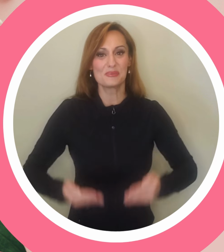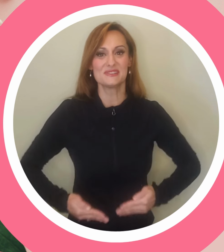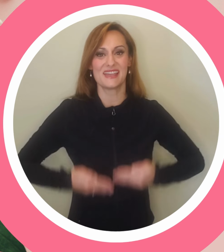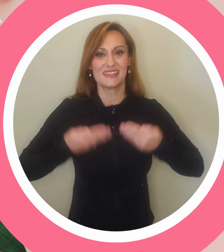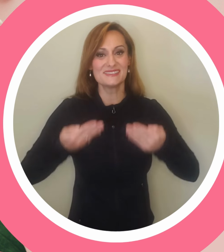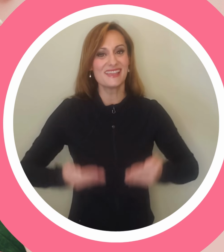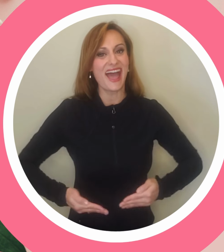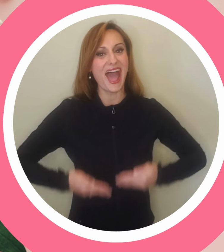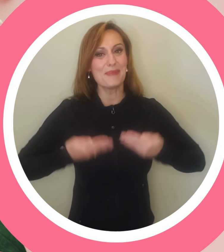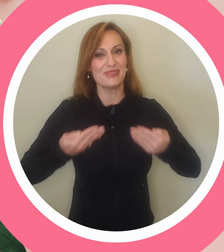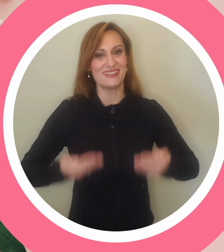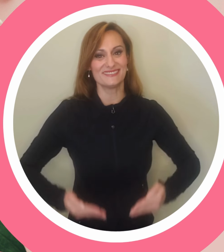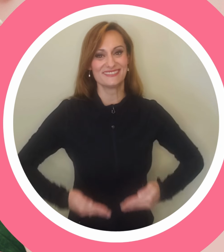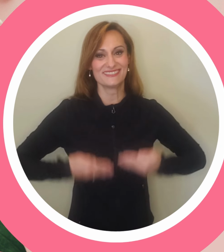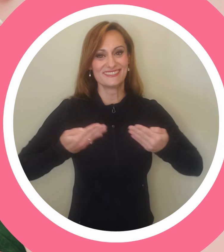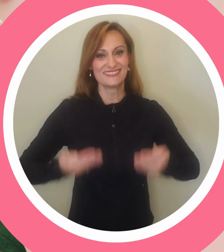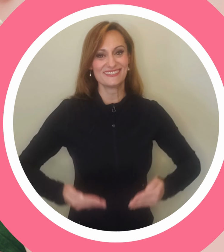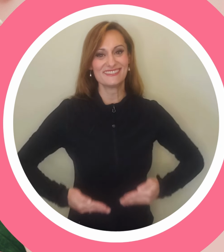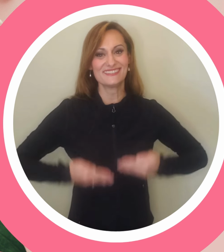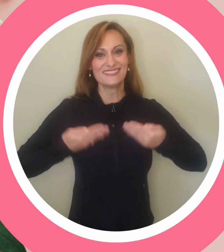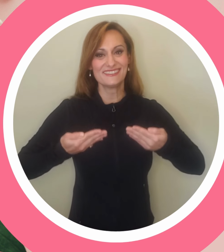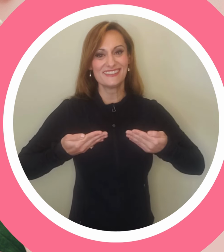and this represents happy.